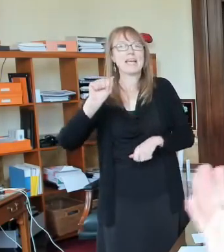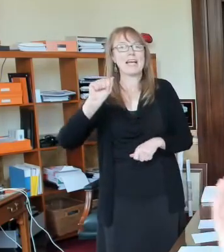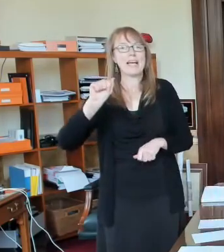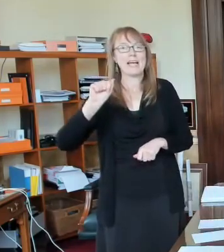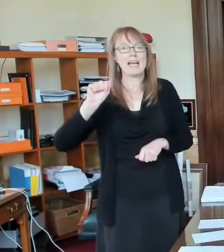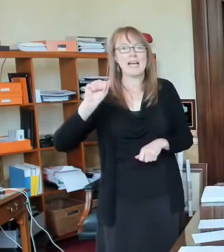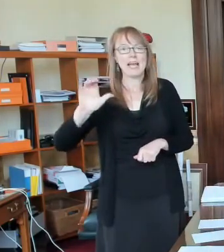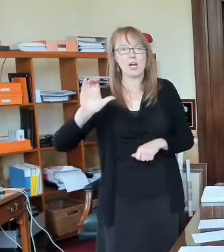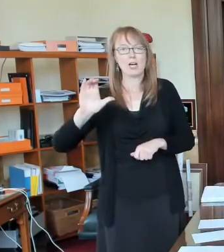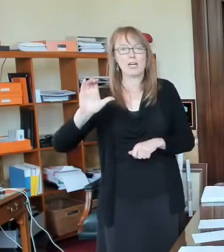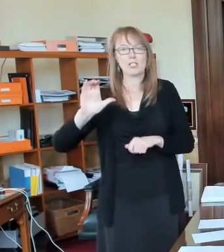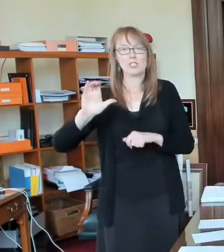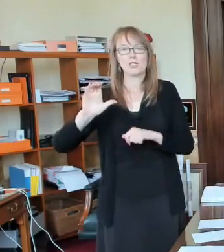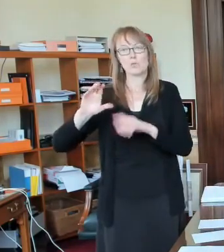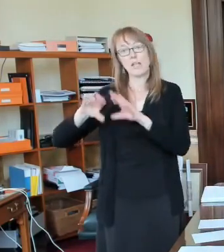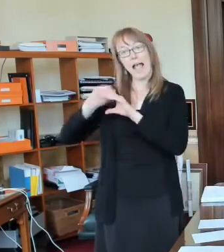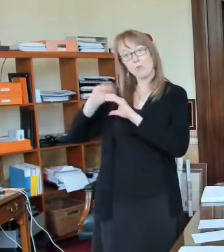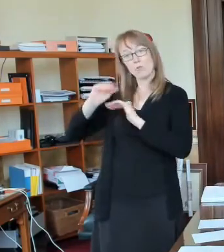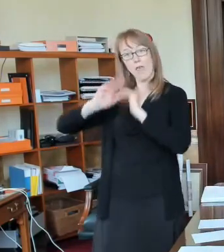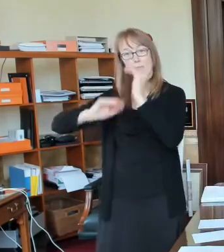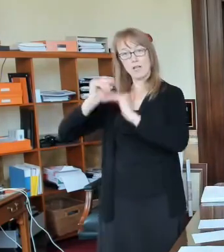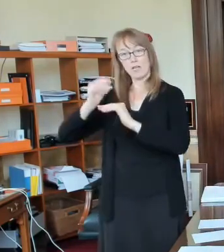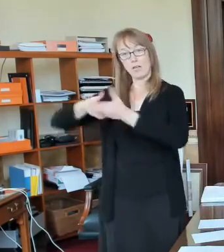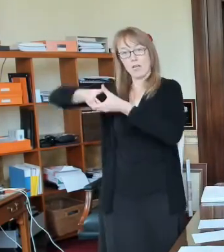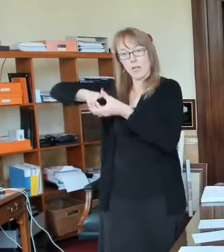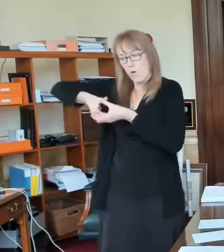of MSI and pumped cool air into MSI.